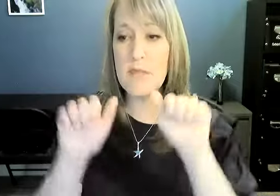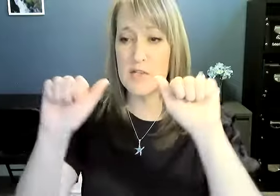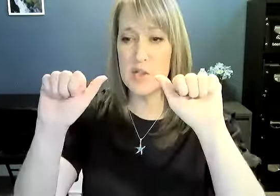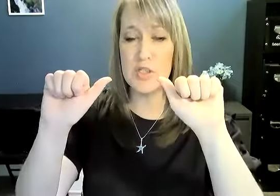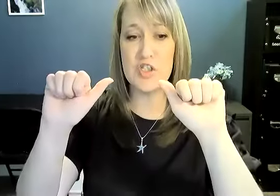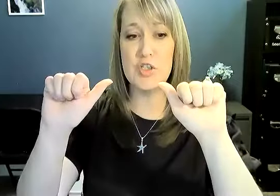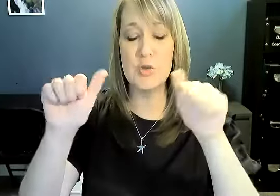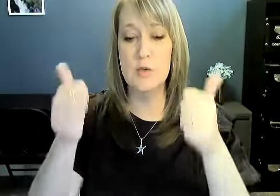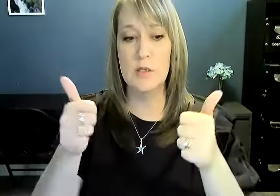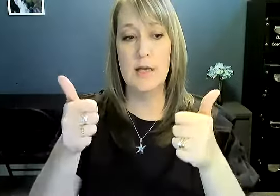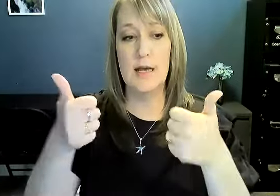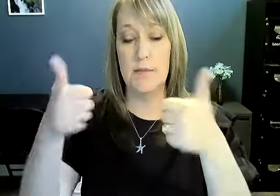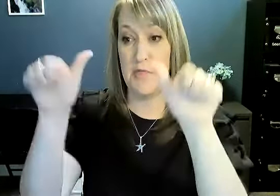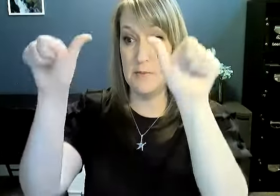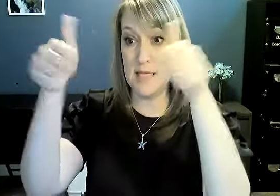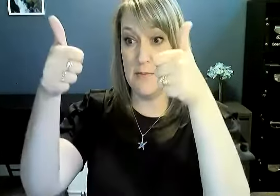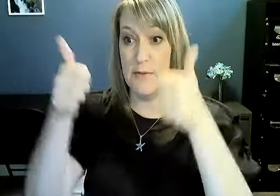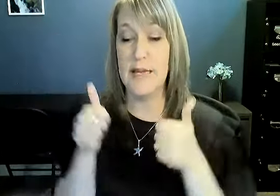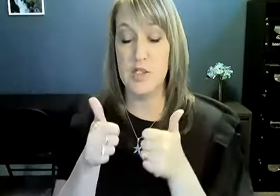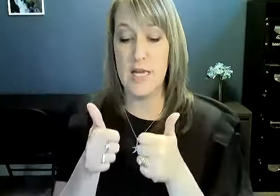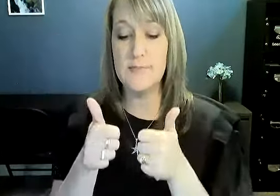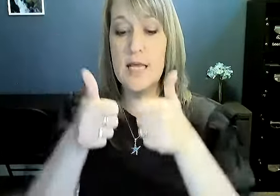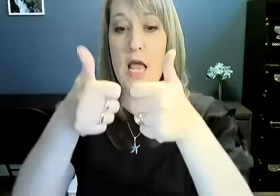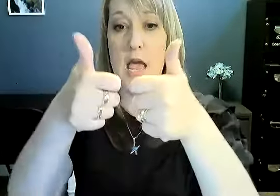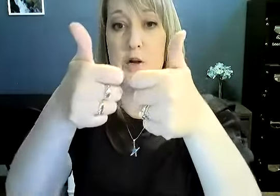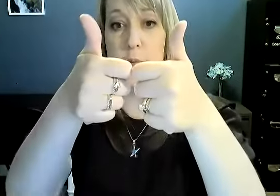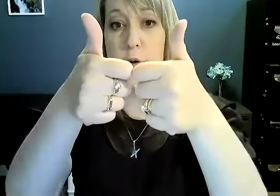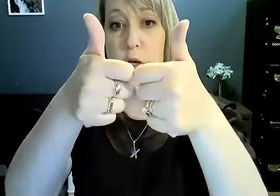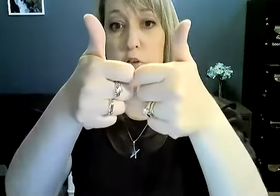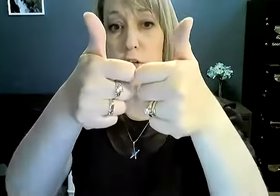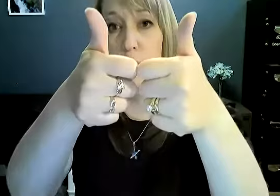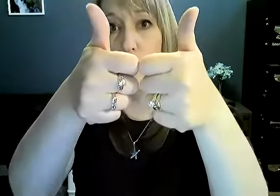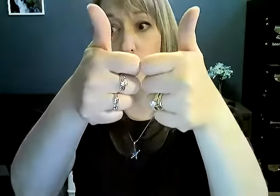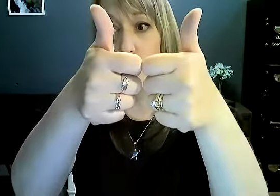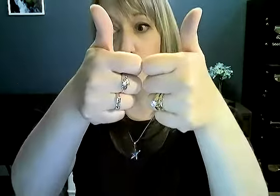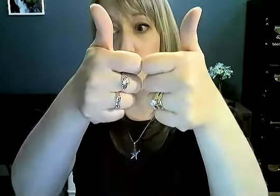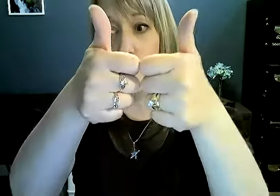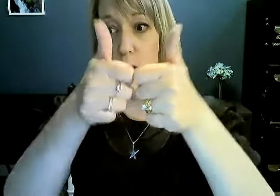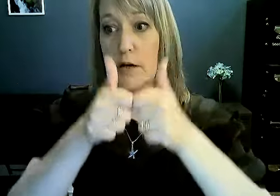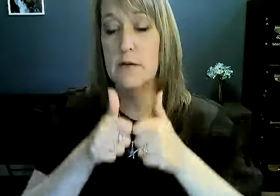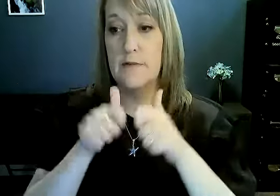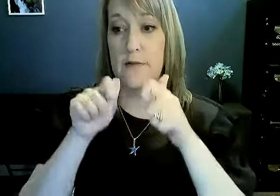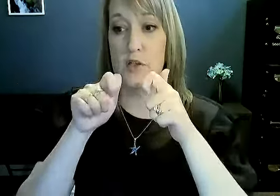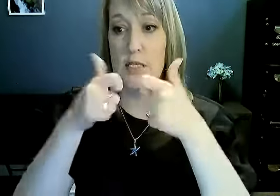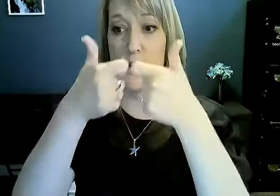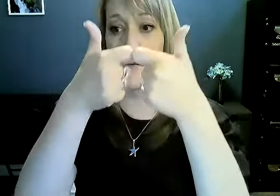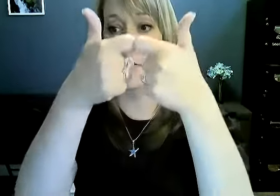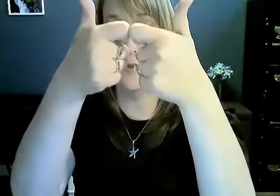So you want 2 thumbs up hand shapes, and you're gonna put your 2 knuckles together, your first knuckles, all